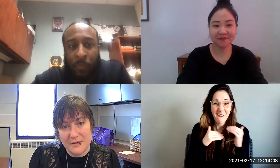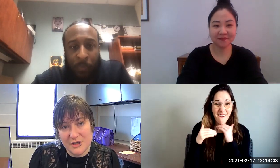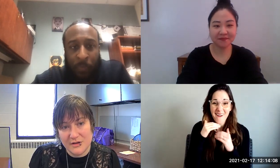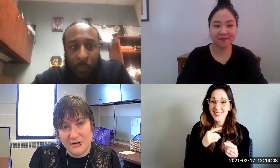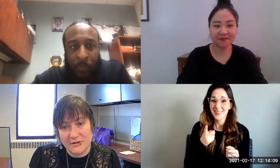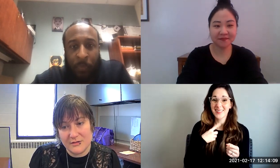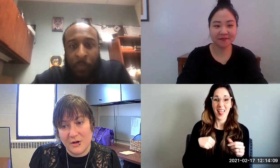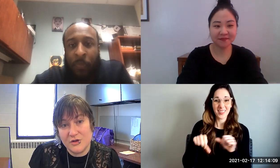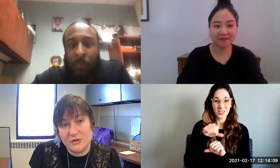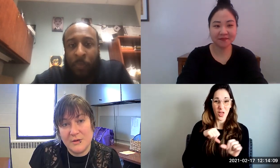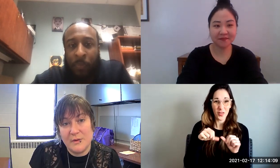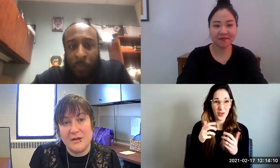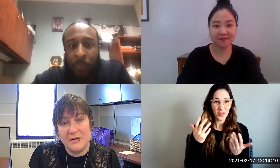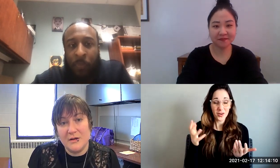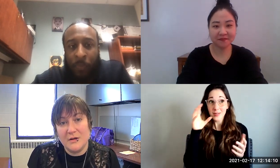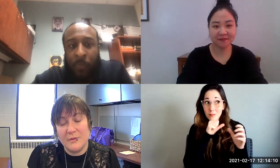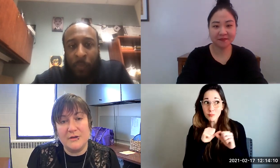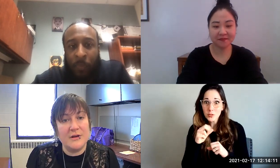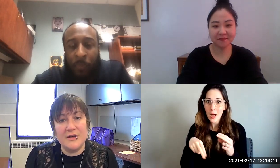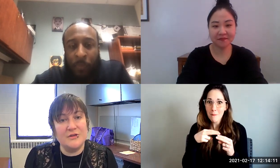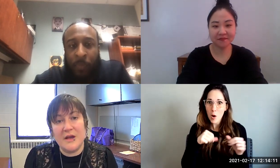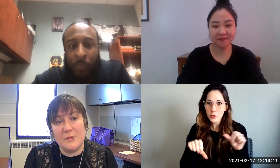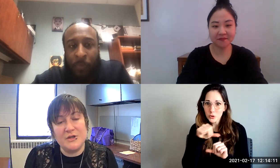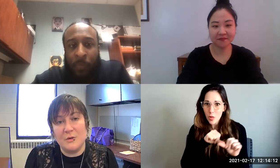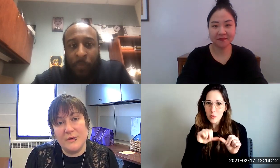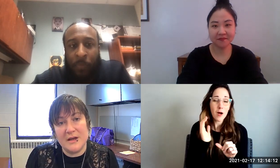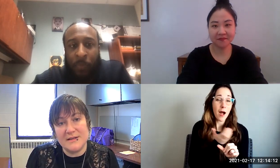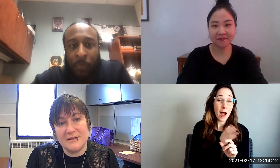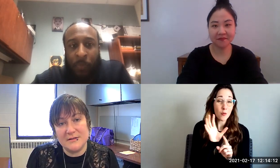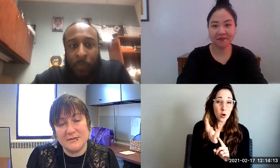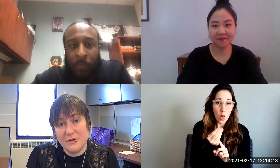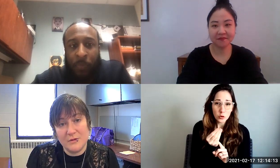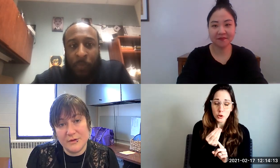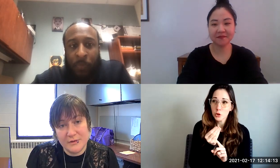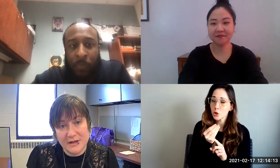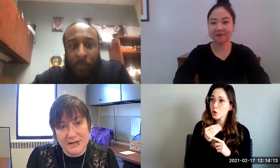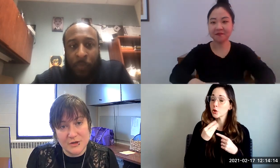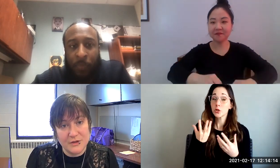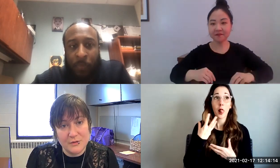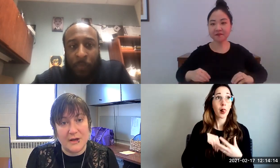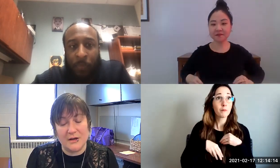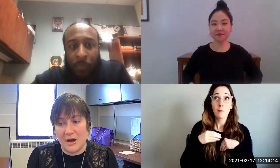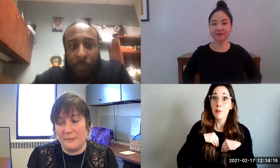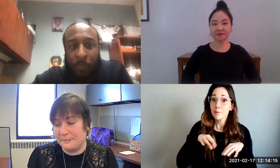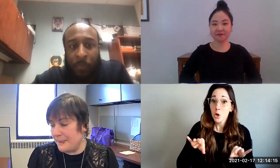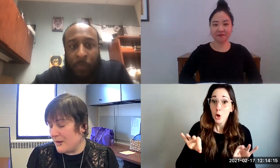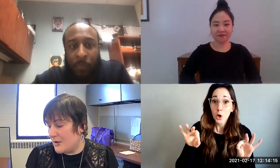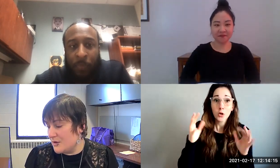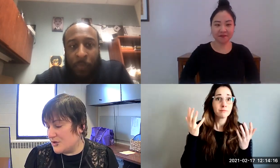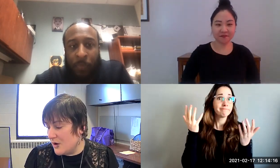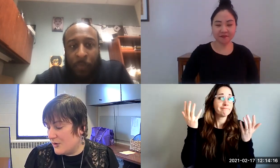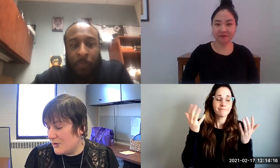make about each other. Culturally, we learn how to do that, and we don't always realize how much we do it.